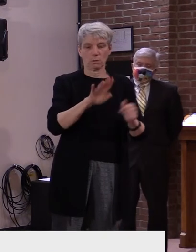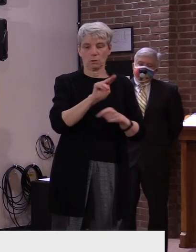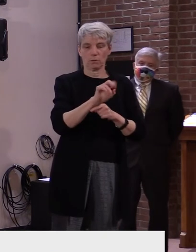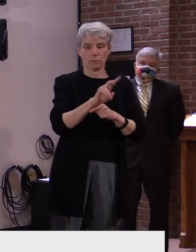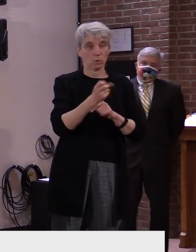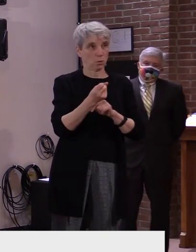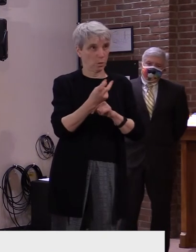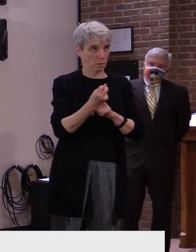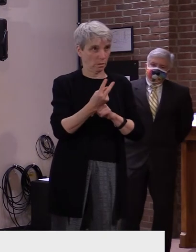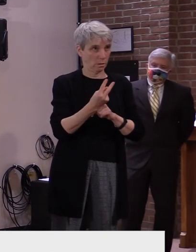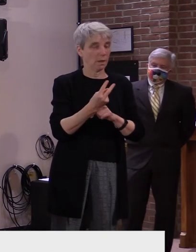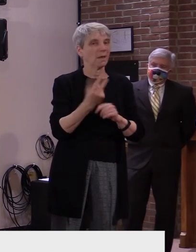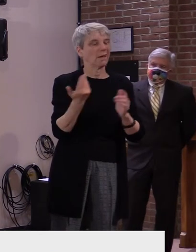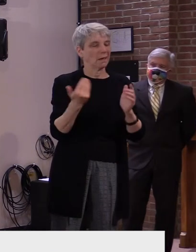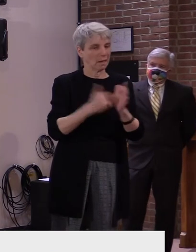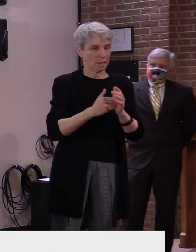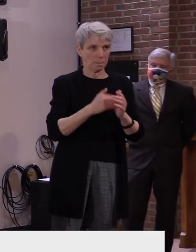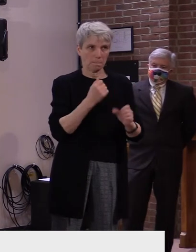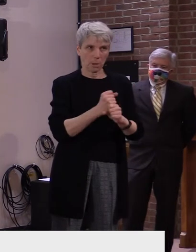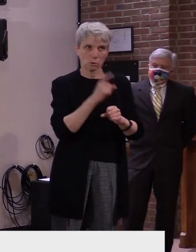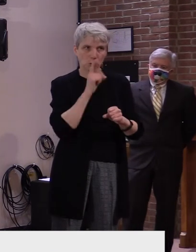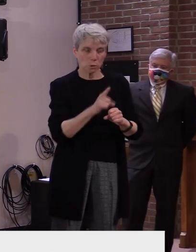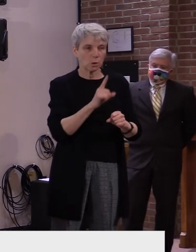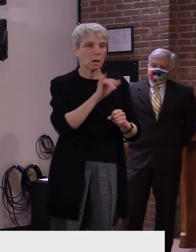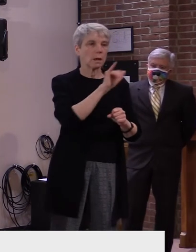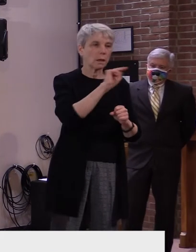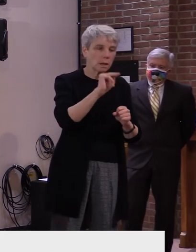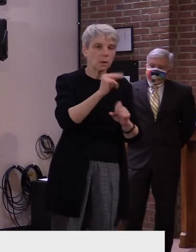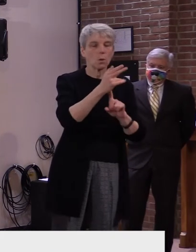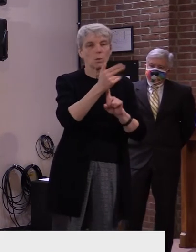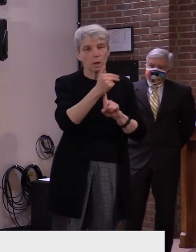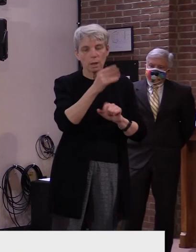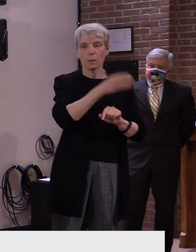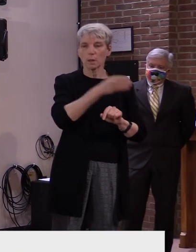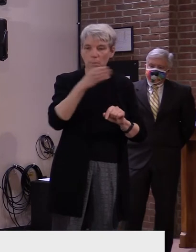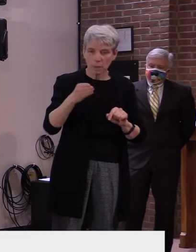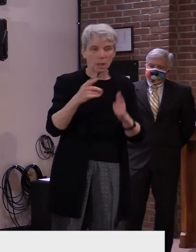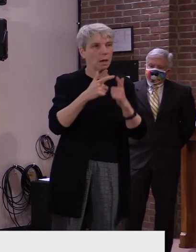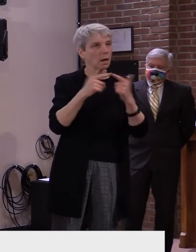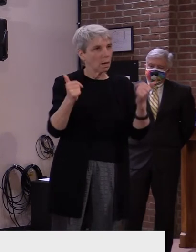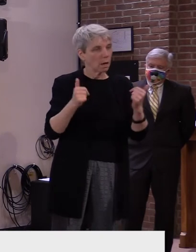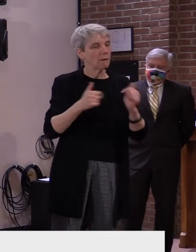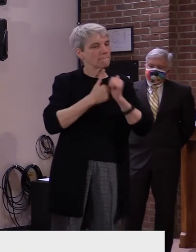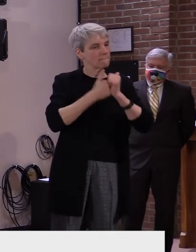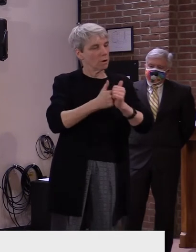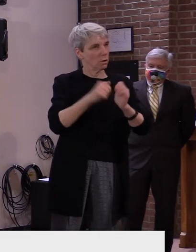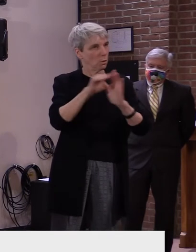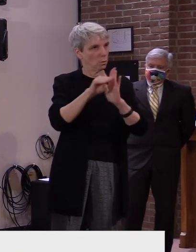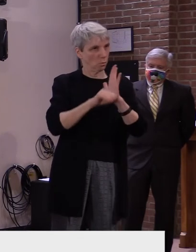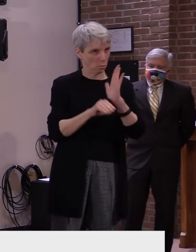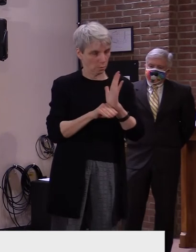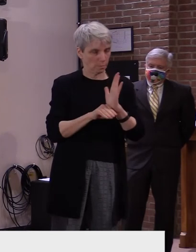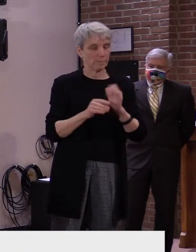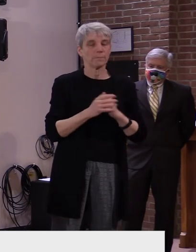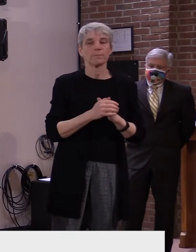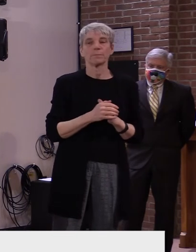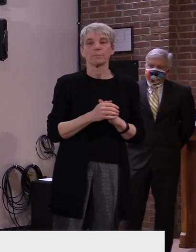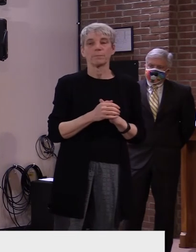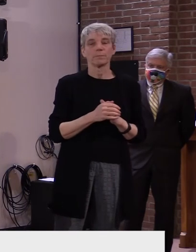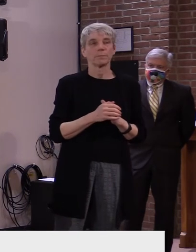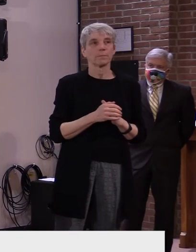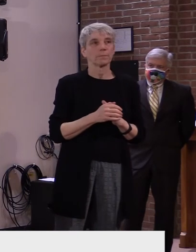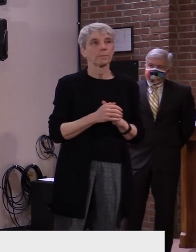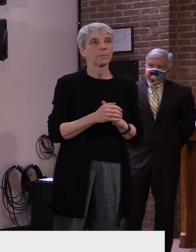ascertain again that baseline of compliance with essential health and safety guidance at certain types of businesses all